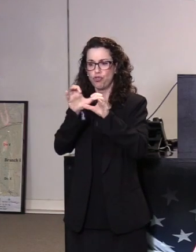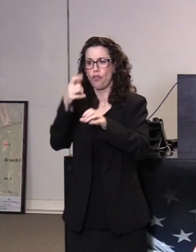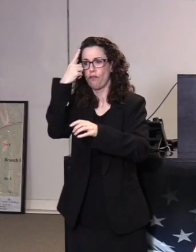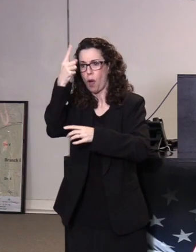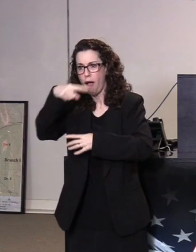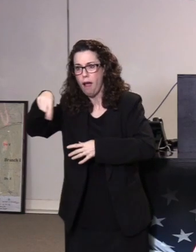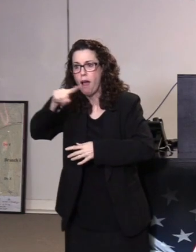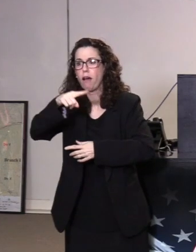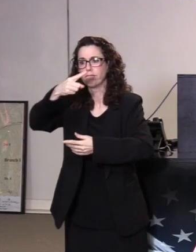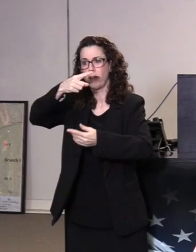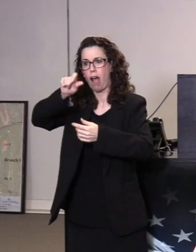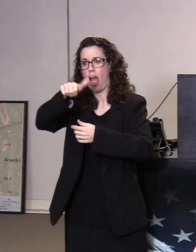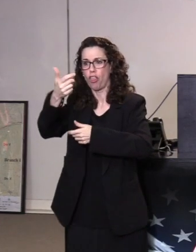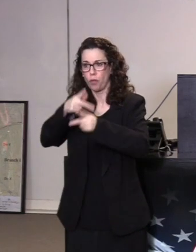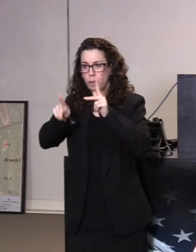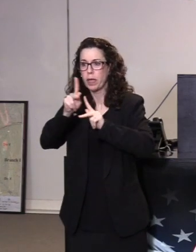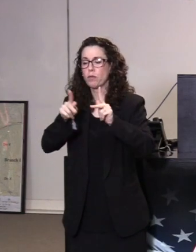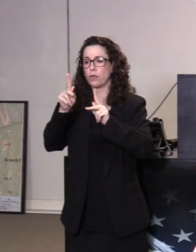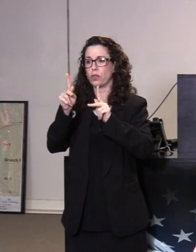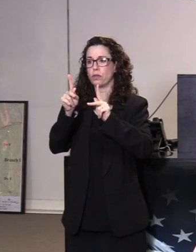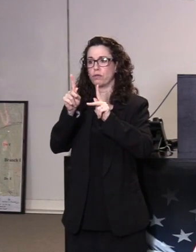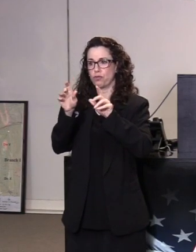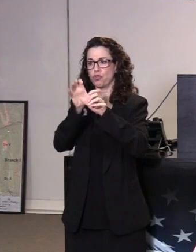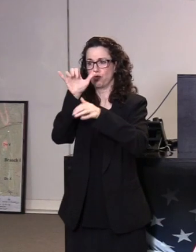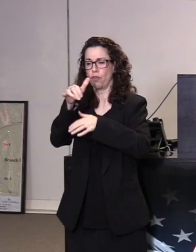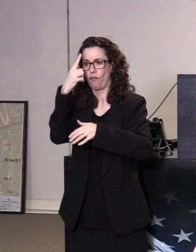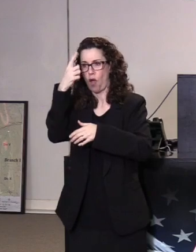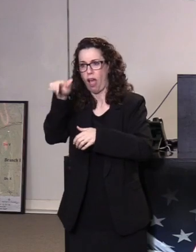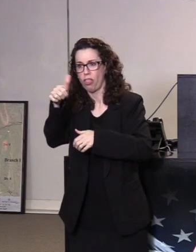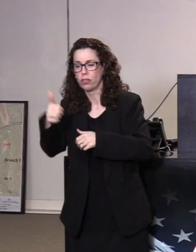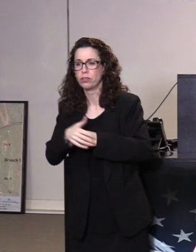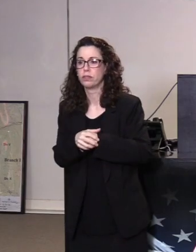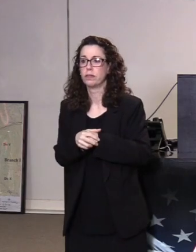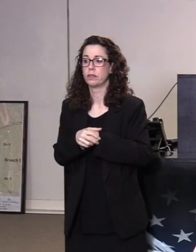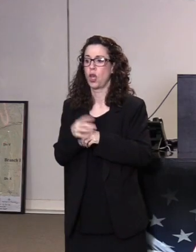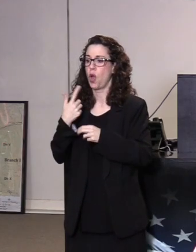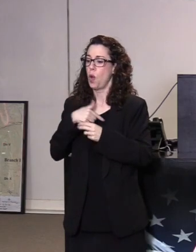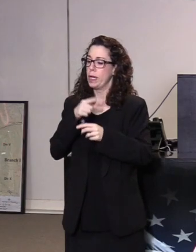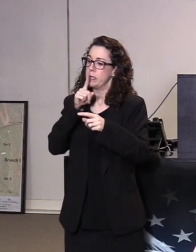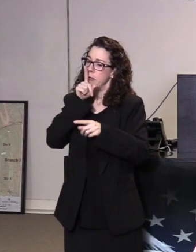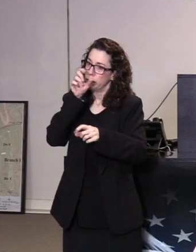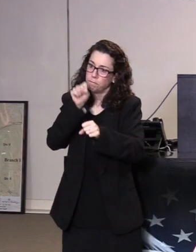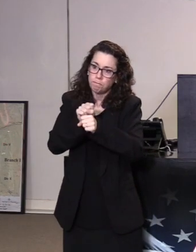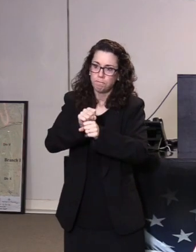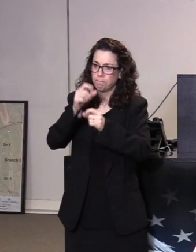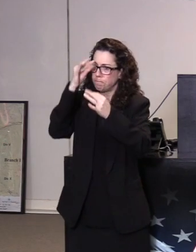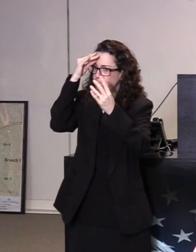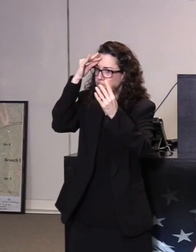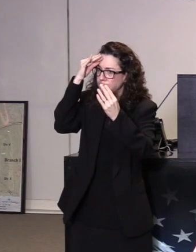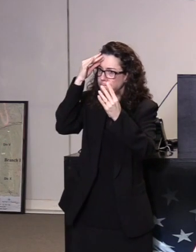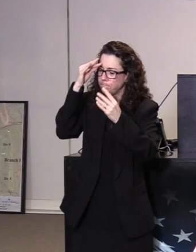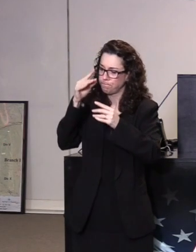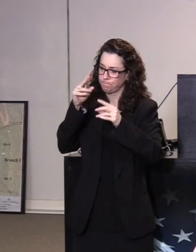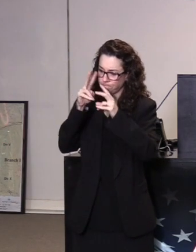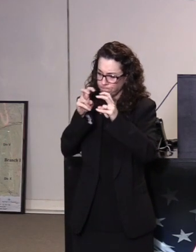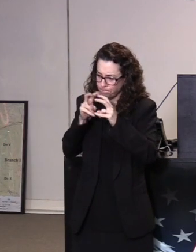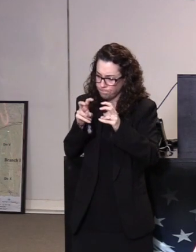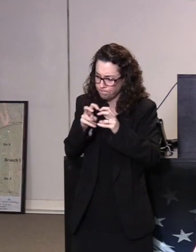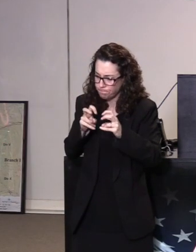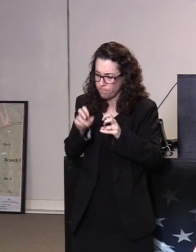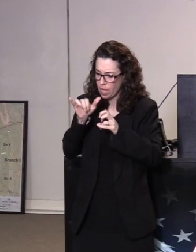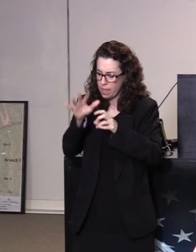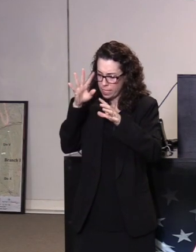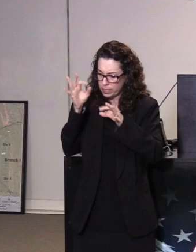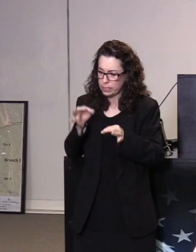citizens. We thought long and hard about this decision. And as you look at it, and as people tell me, and I'll use